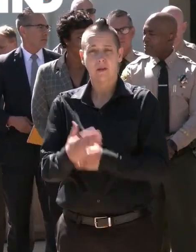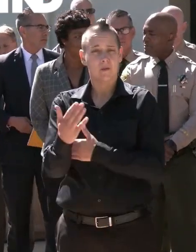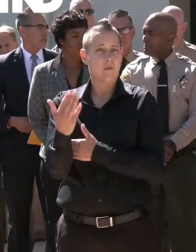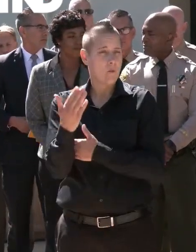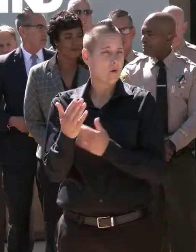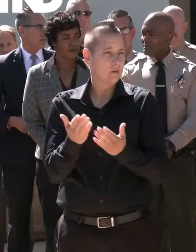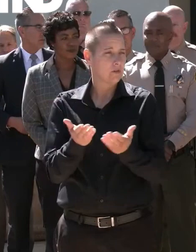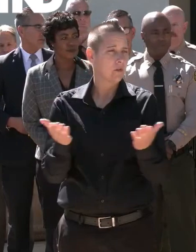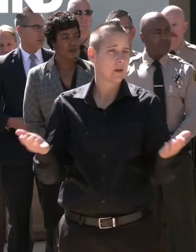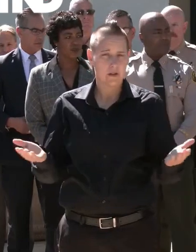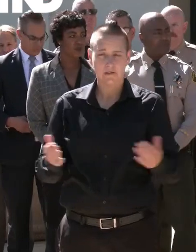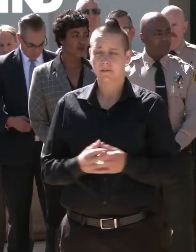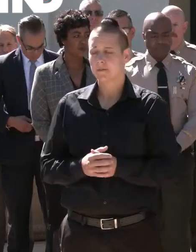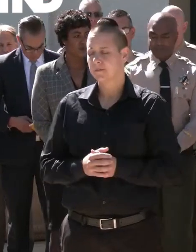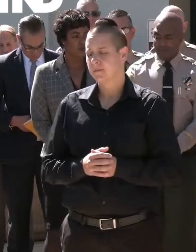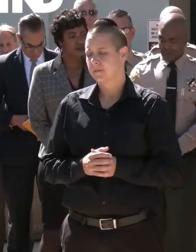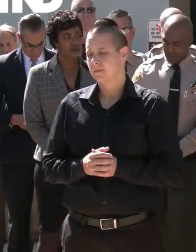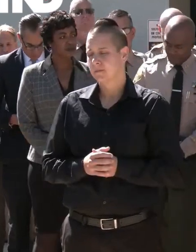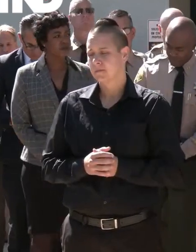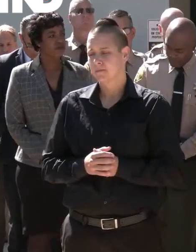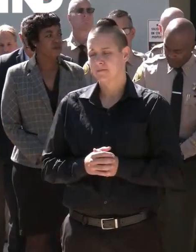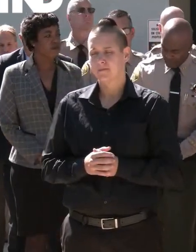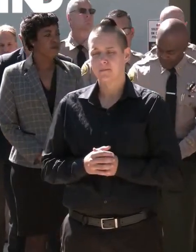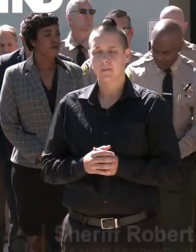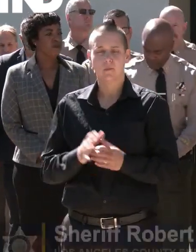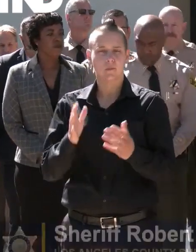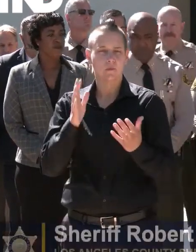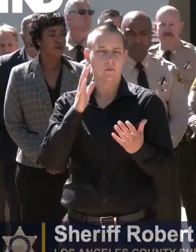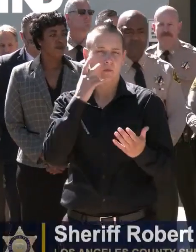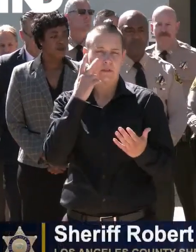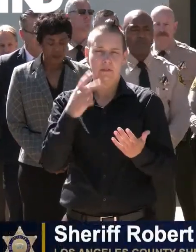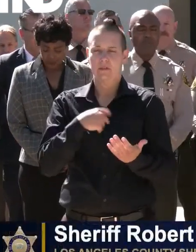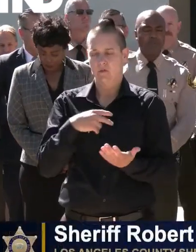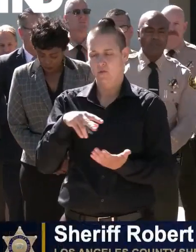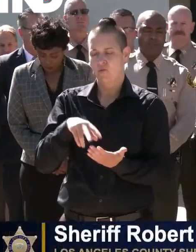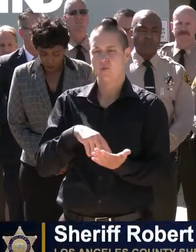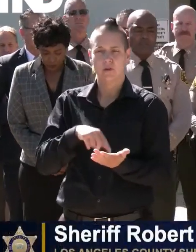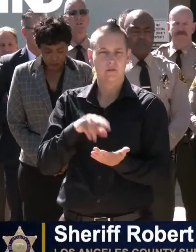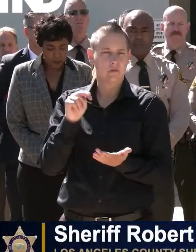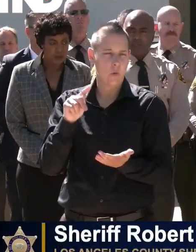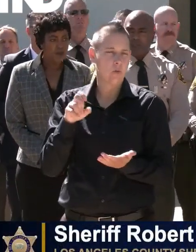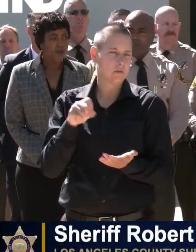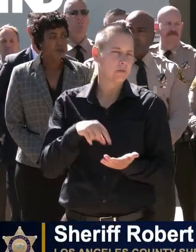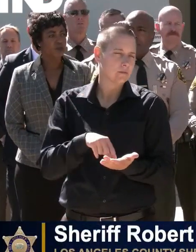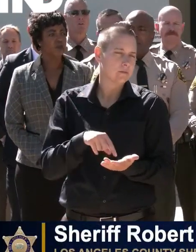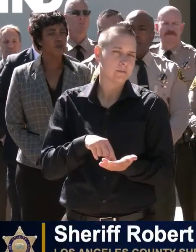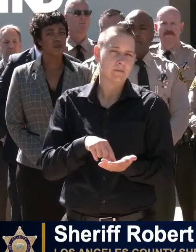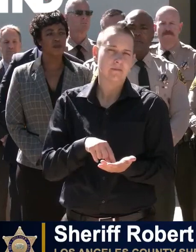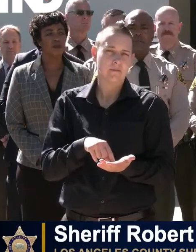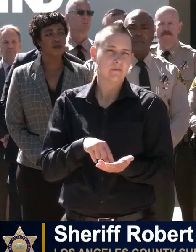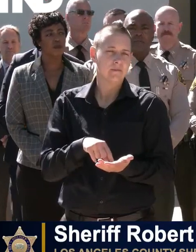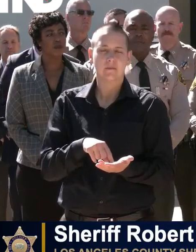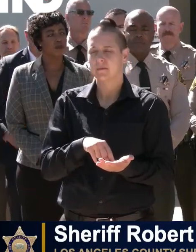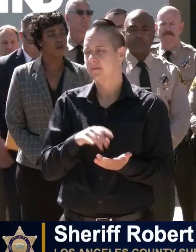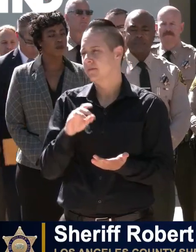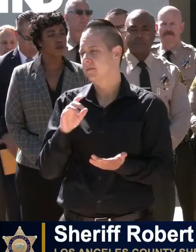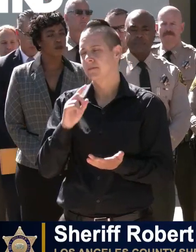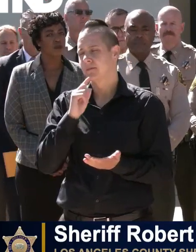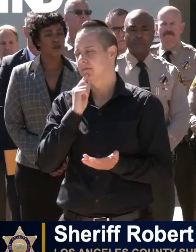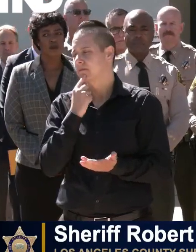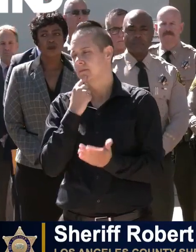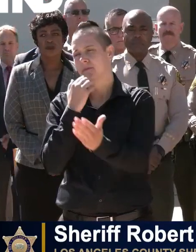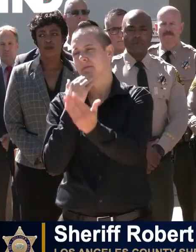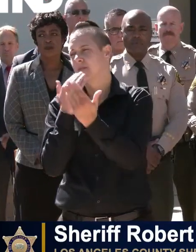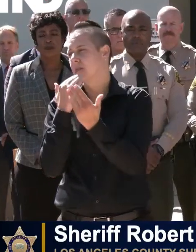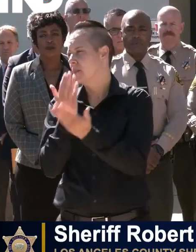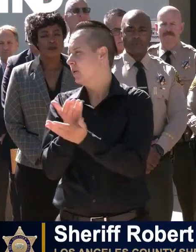Morning to everybody. And again, as you'll see as I read my notes, I sincerely thank all